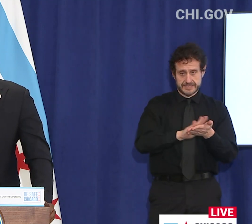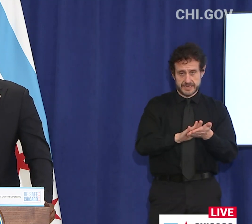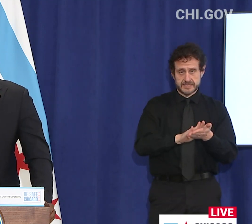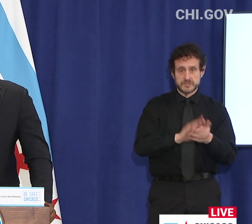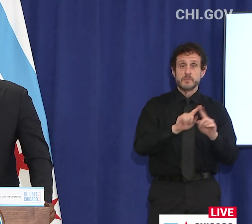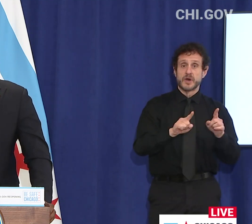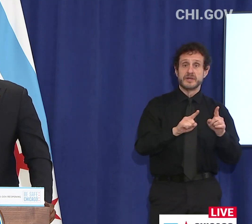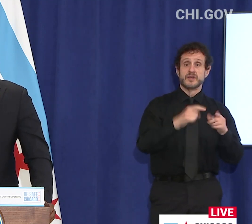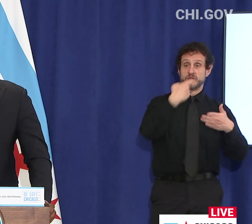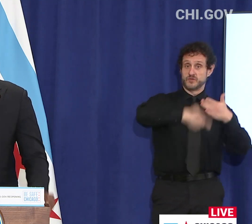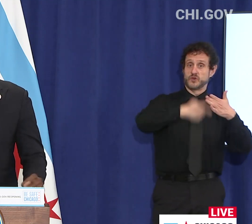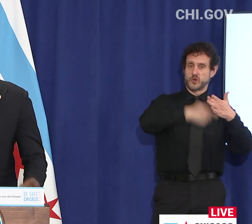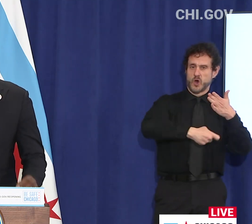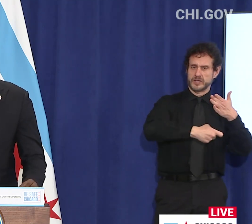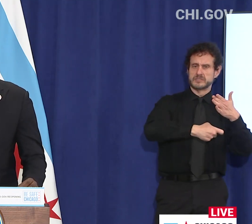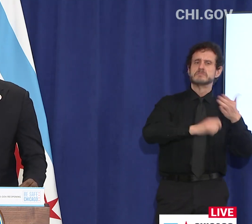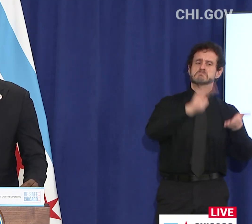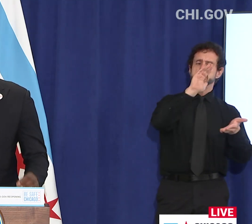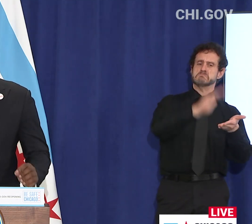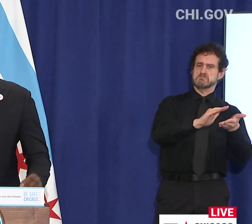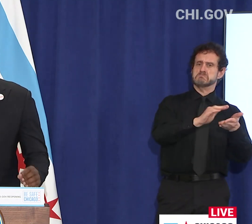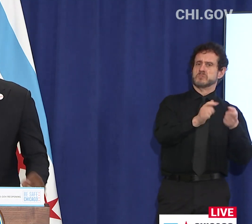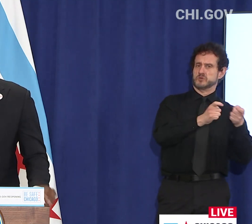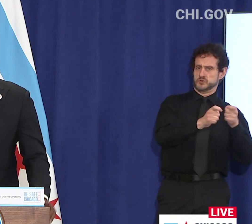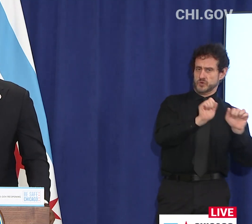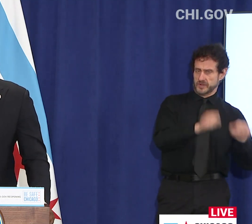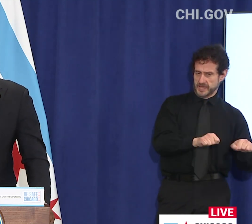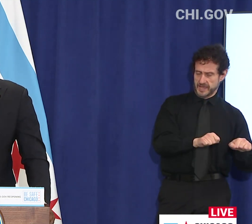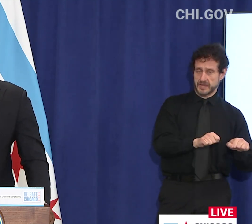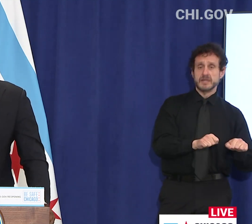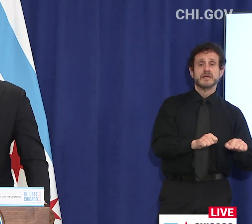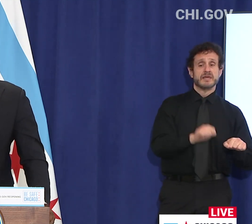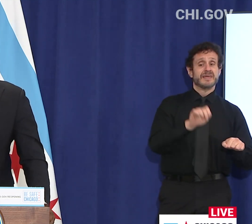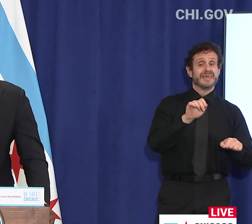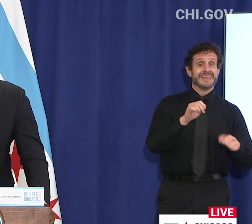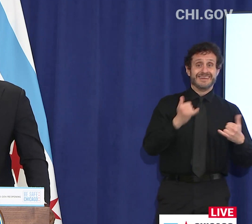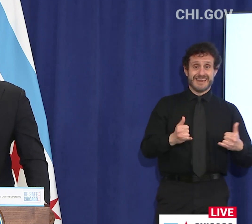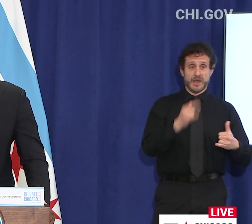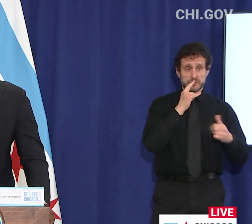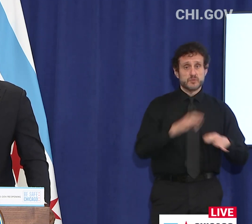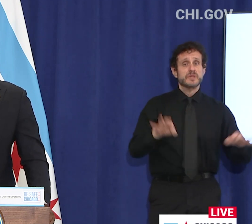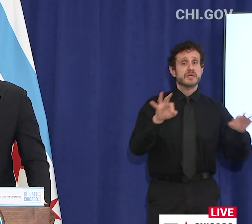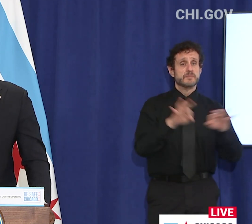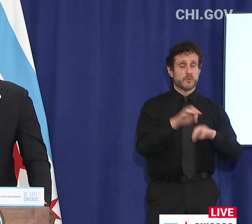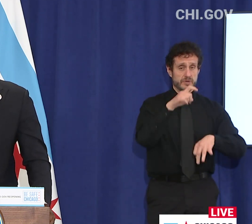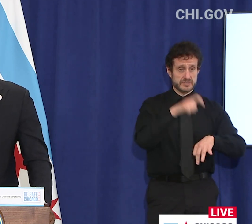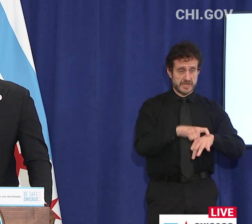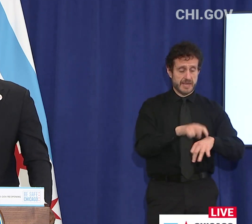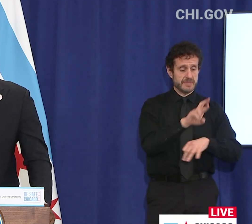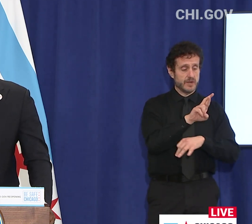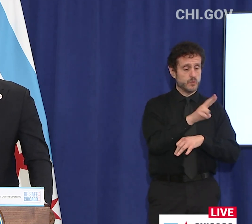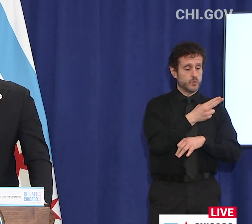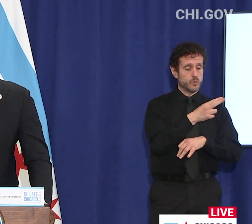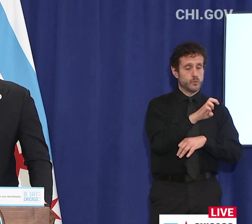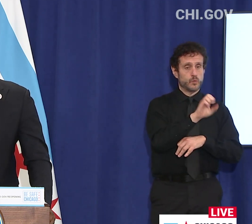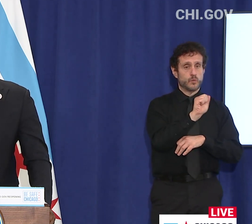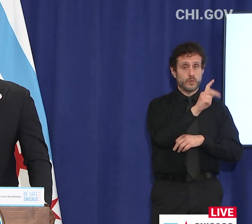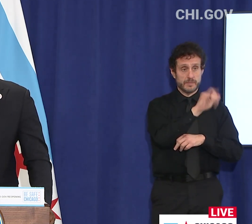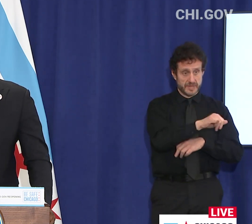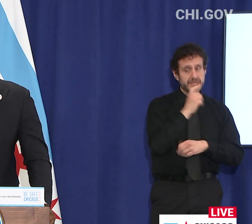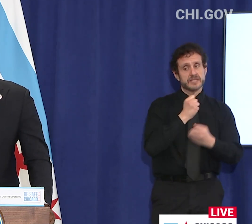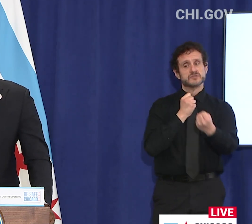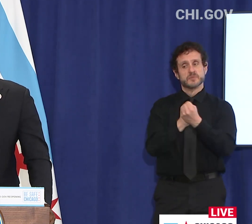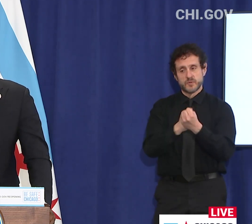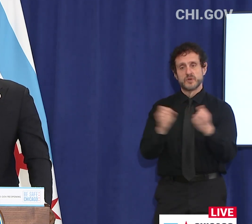cost-controlled rates. Without a doubt, this is a very important time to support our small business community, as they are the